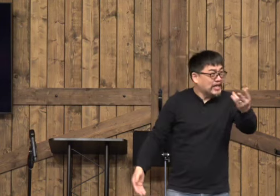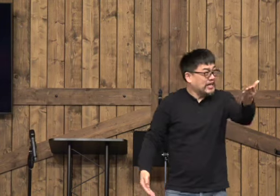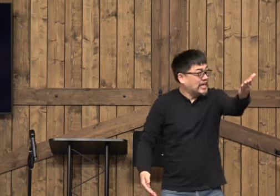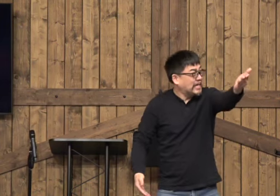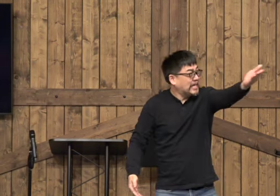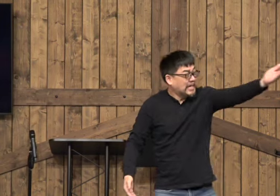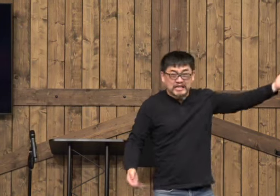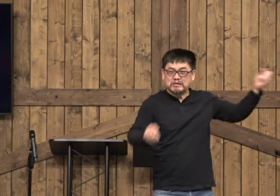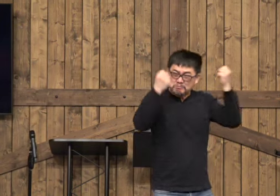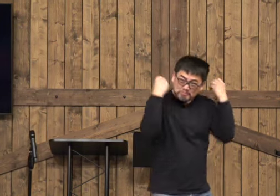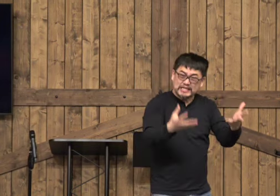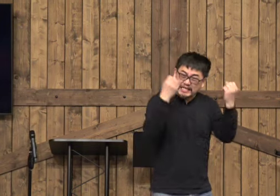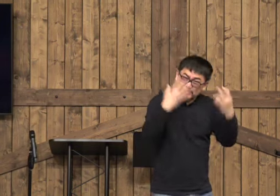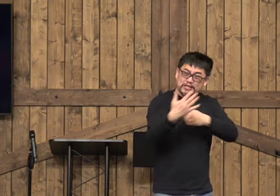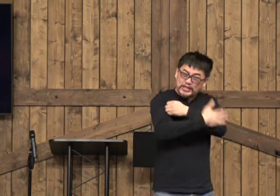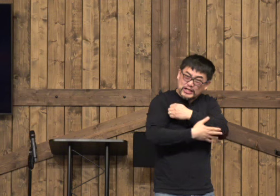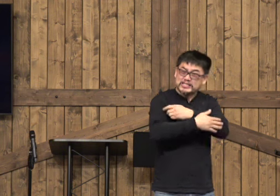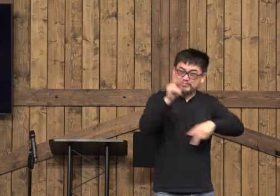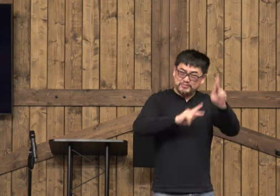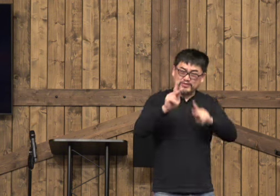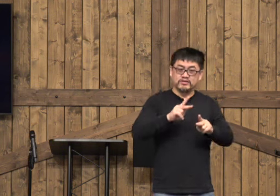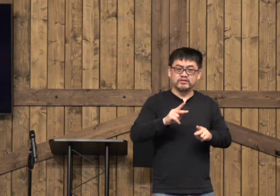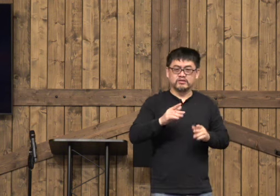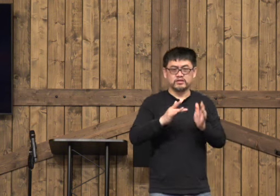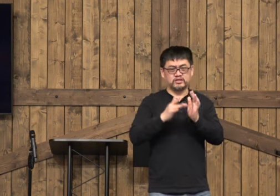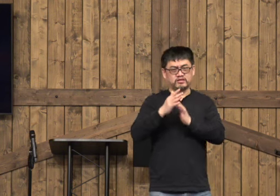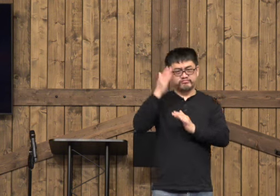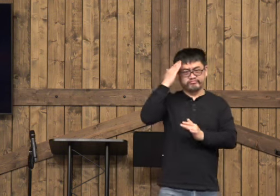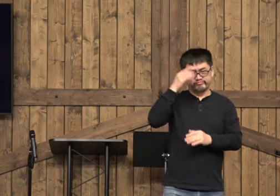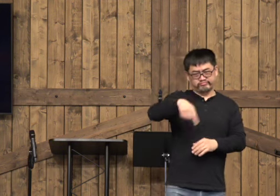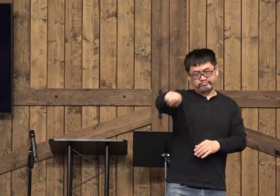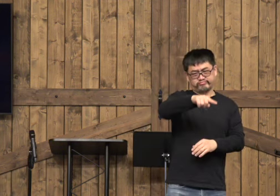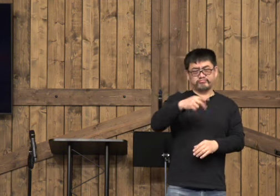He told them that you have those many, countries. Millions of people.